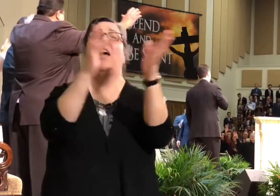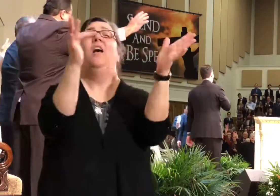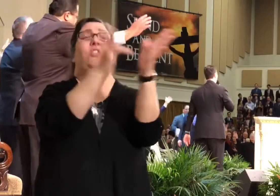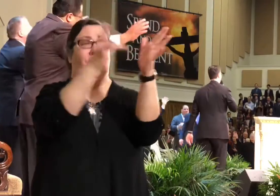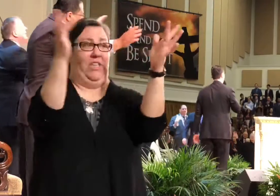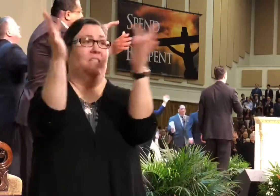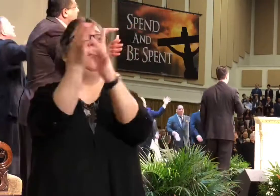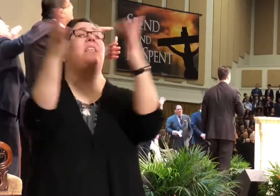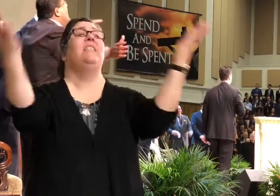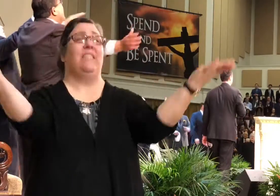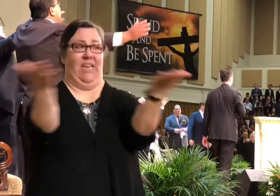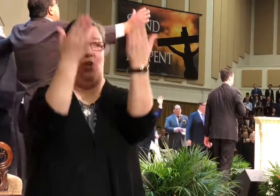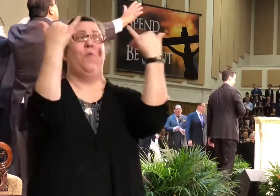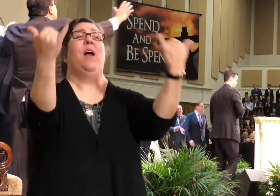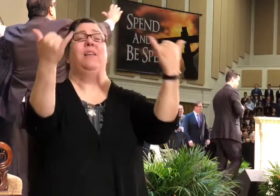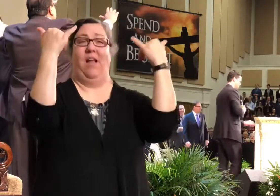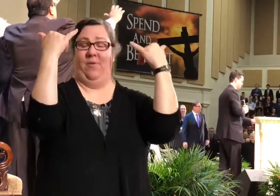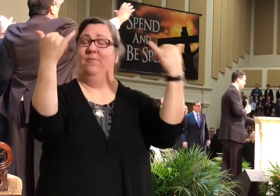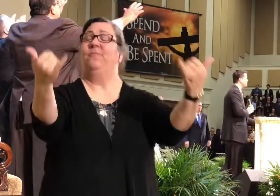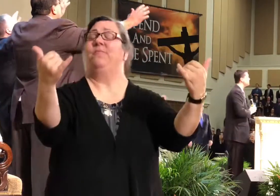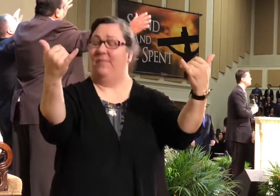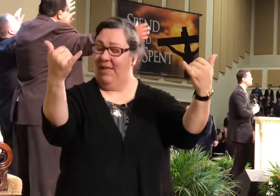Jesus is here right now.